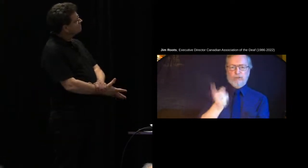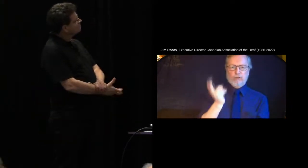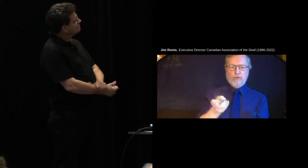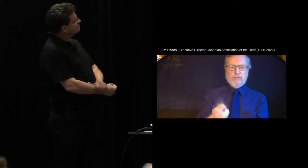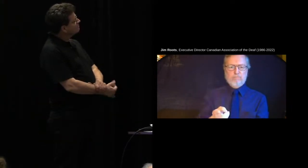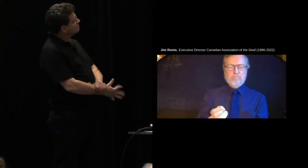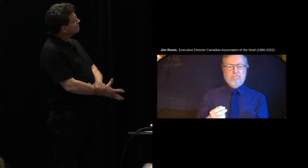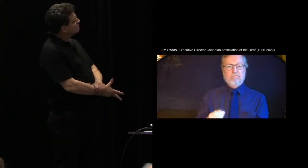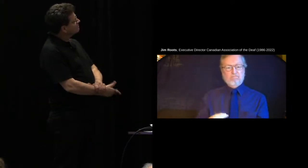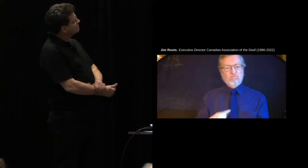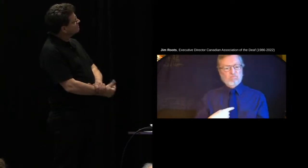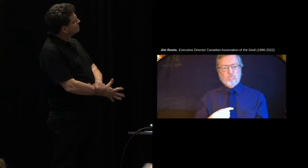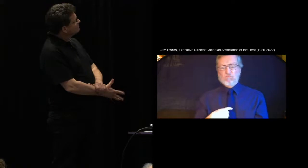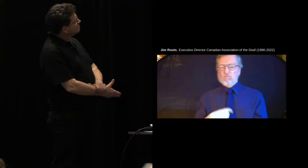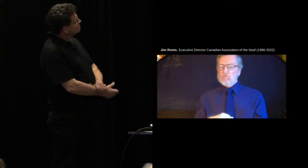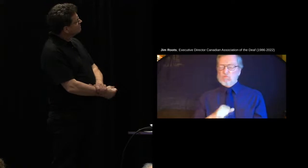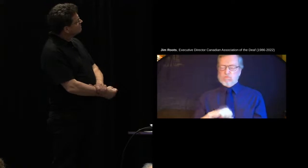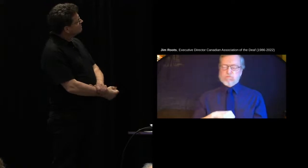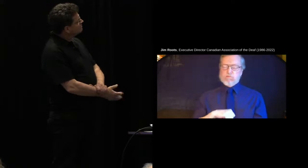our history.